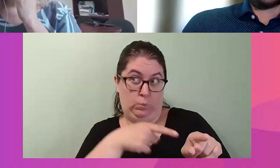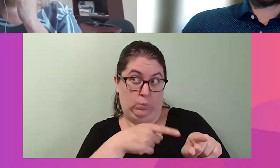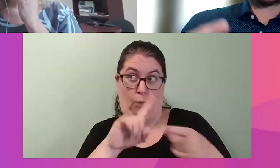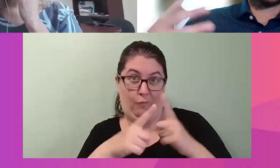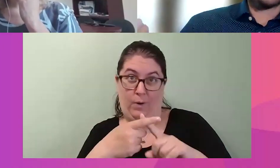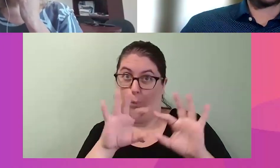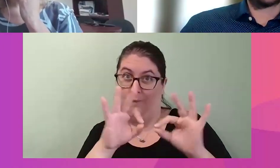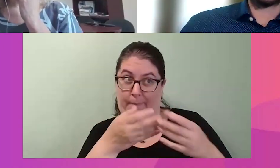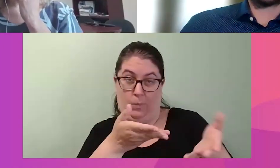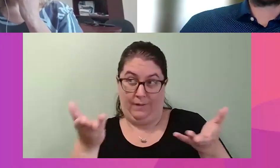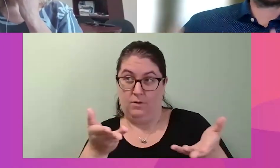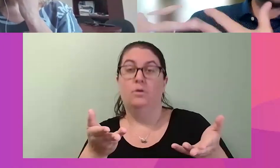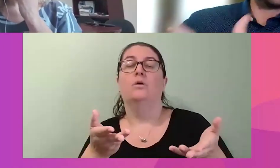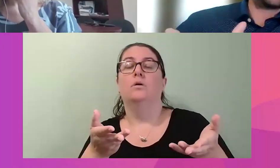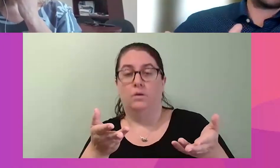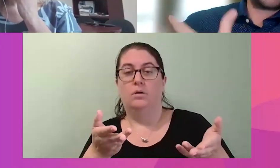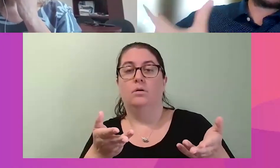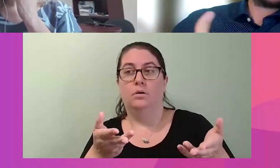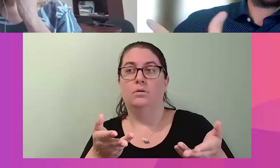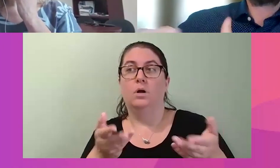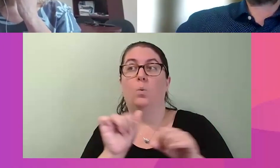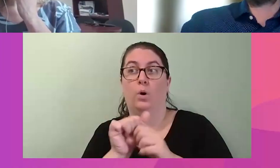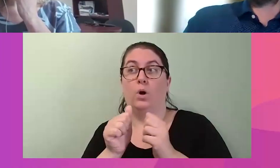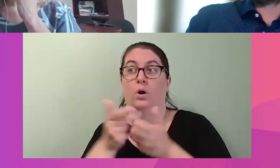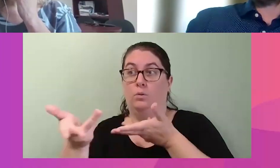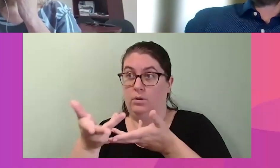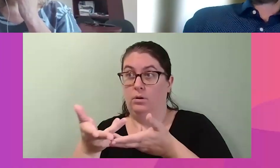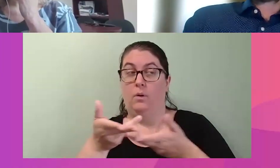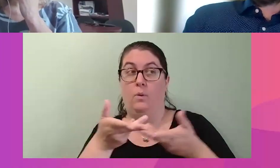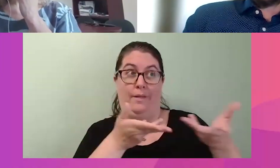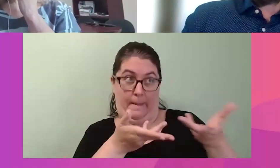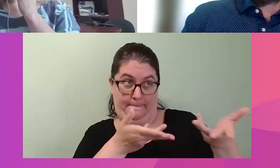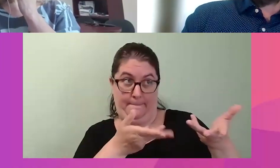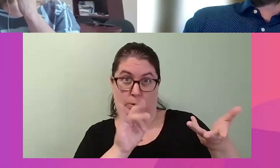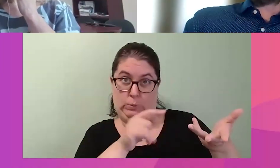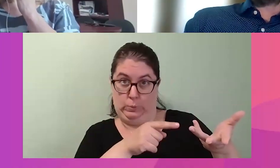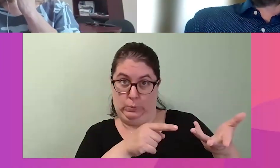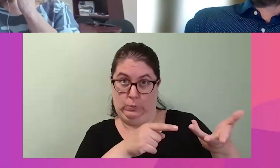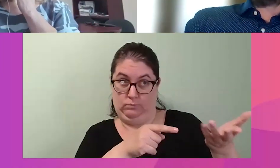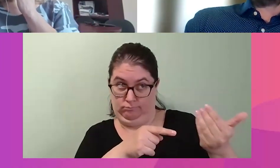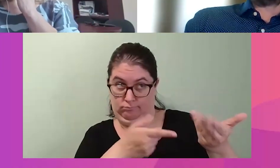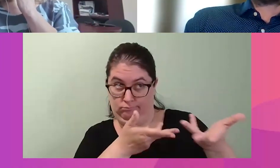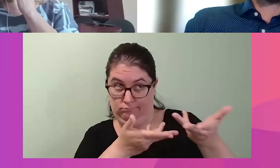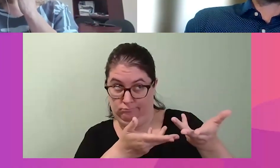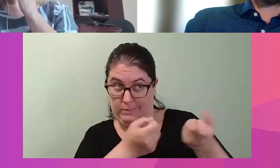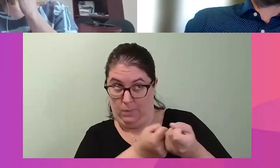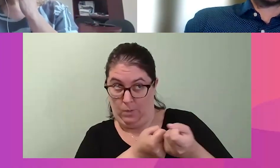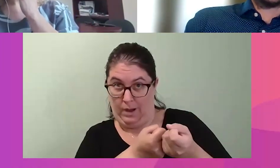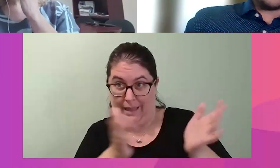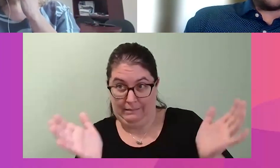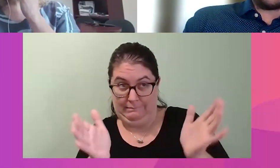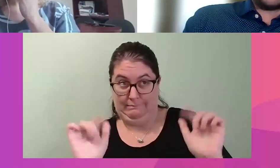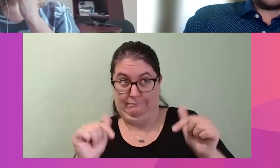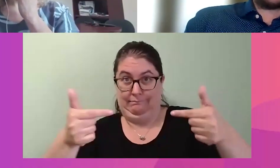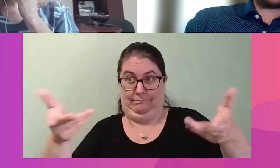relationship between the older adult and their harmer and working with the harmer to provide them with support. And then we do a lot to bolster social